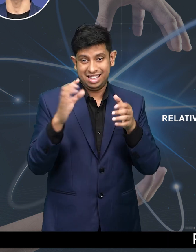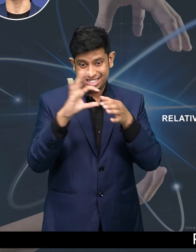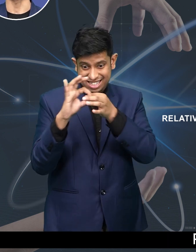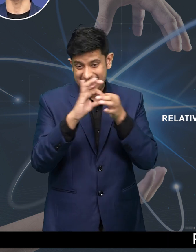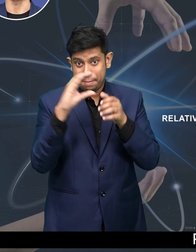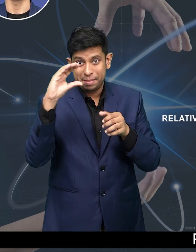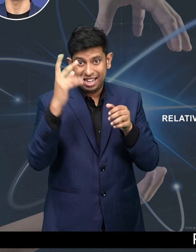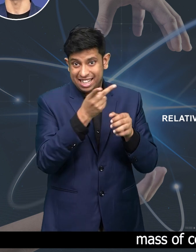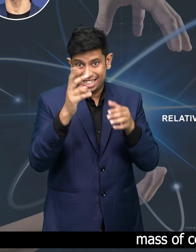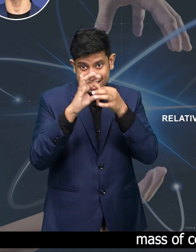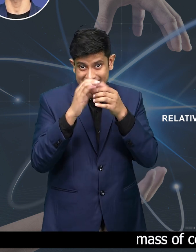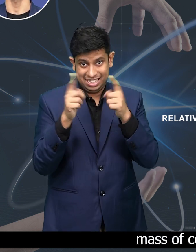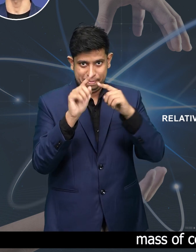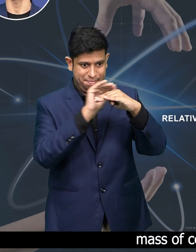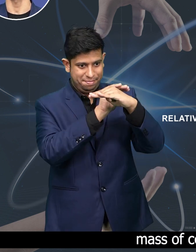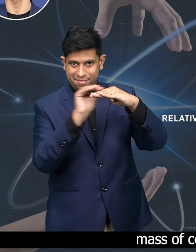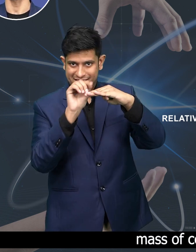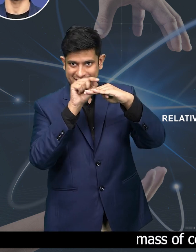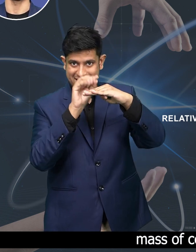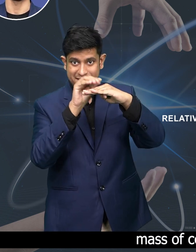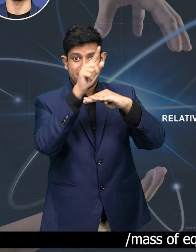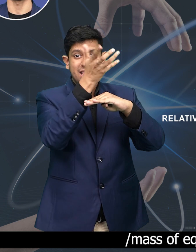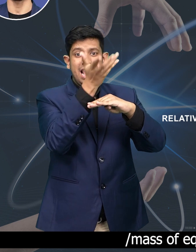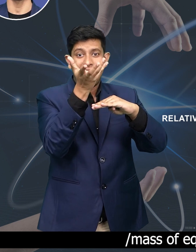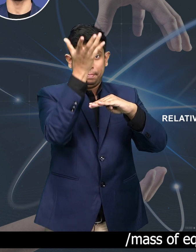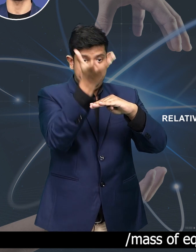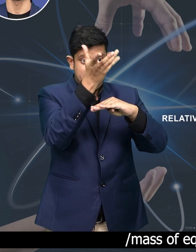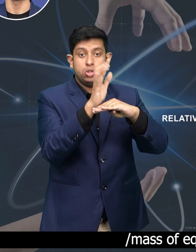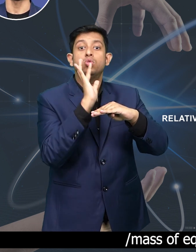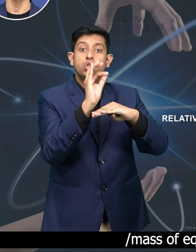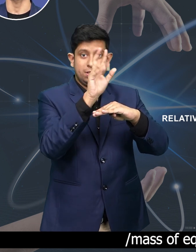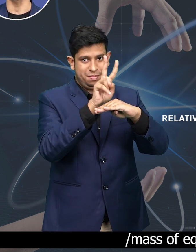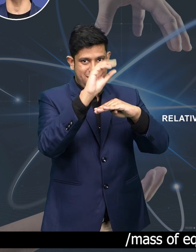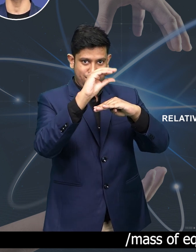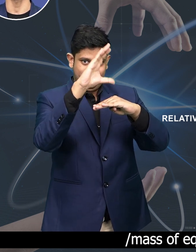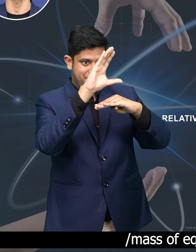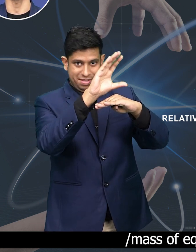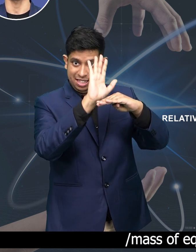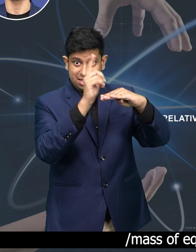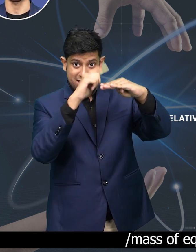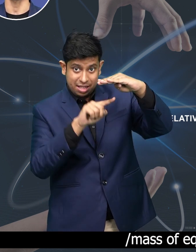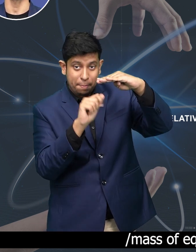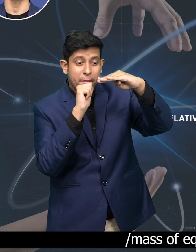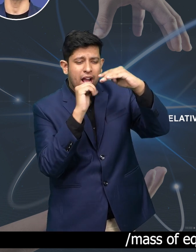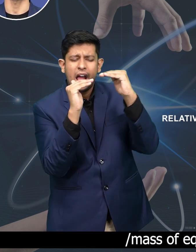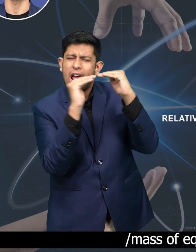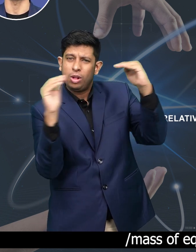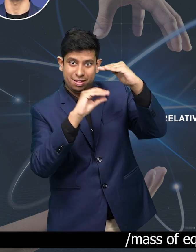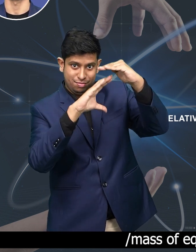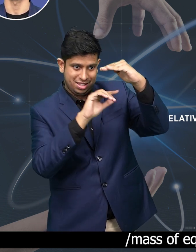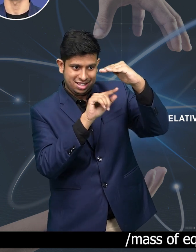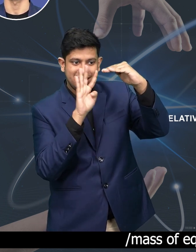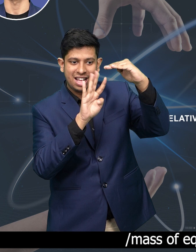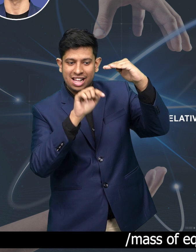relative density equals to mass of certain volume of substance divided by mass of equal volume of water at 4 degrees